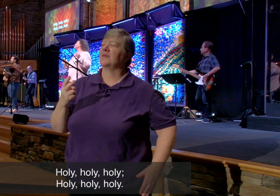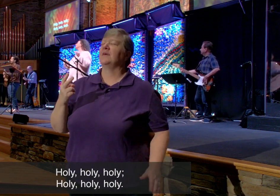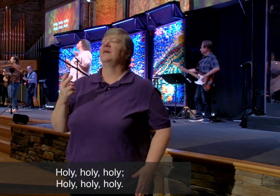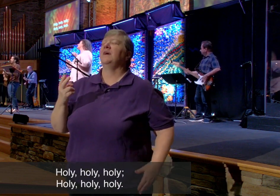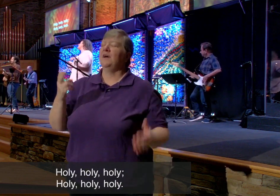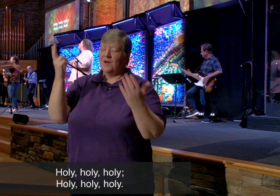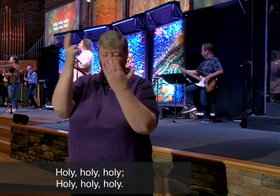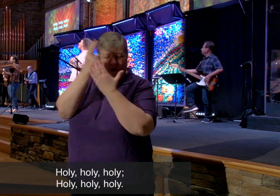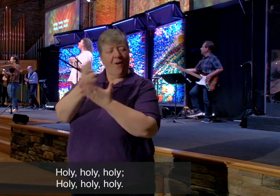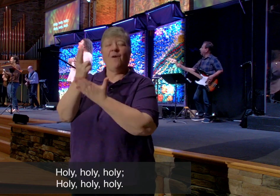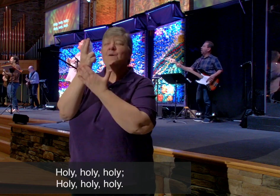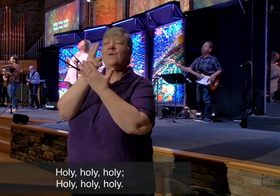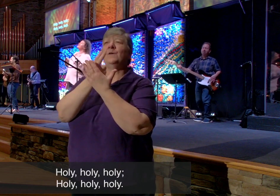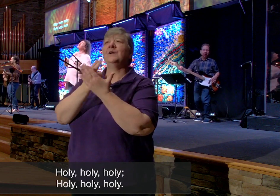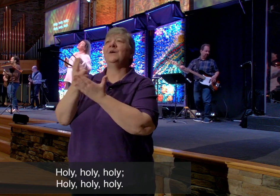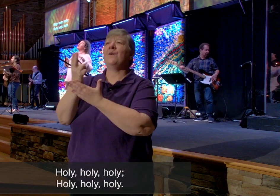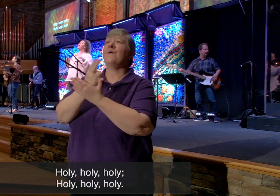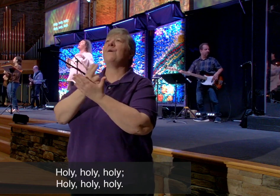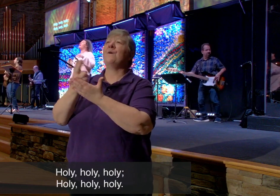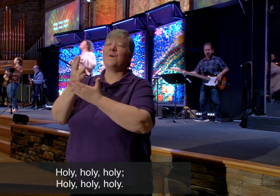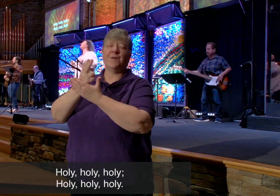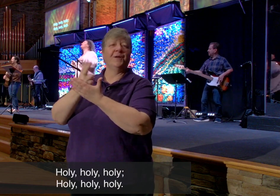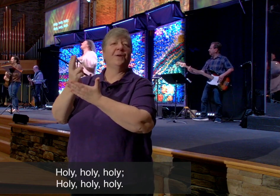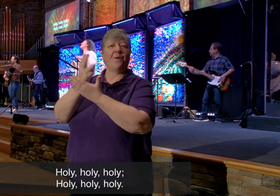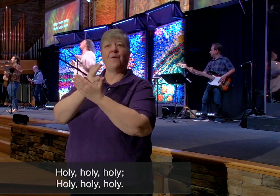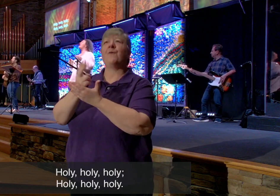Say holy,